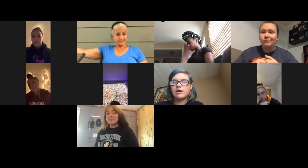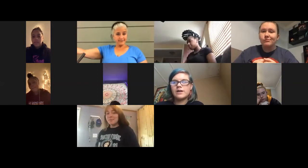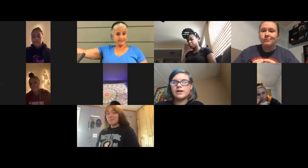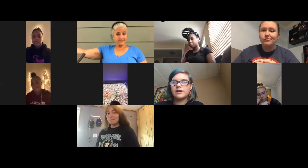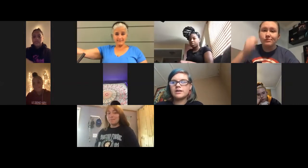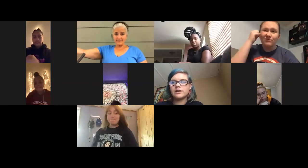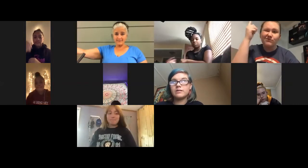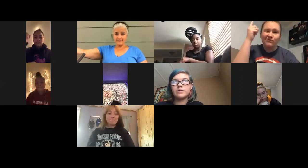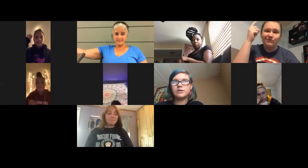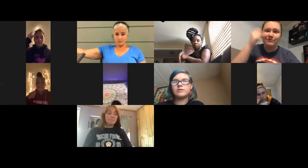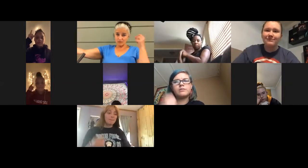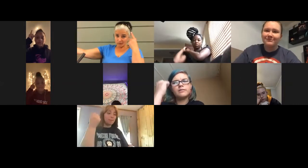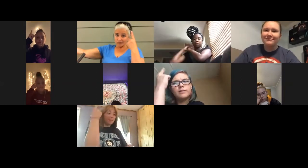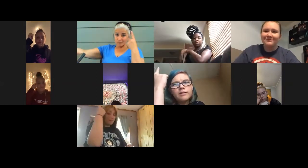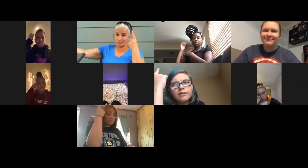Understand?